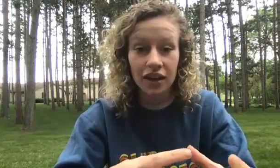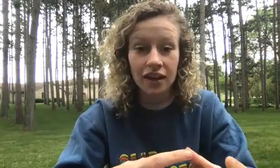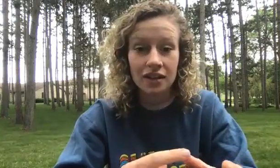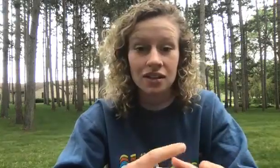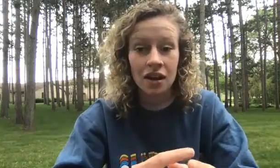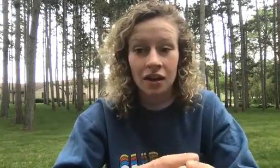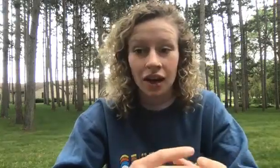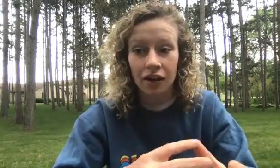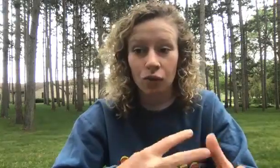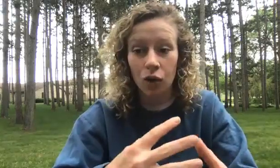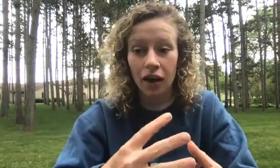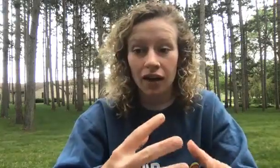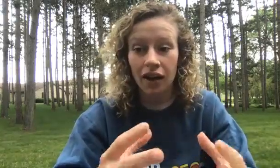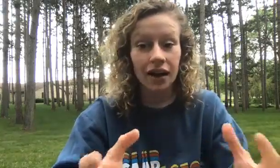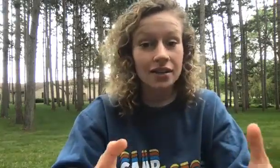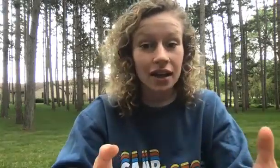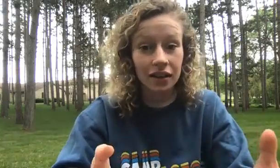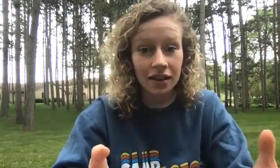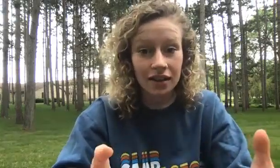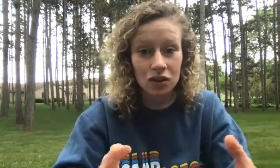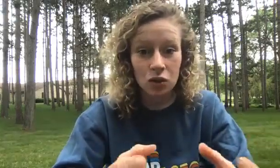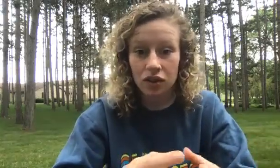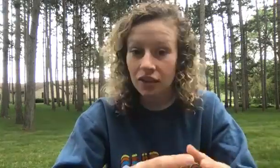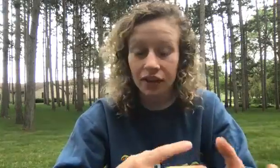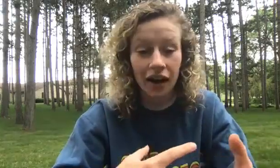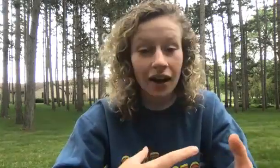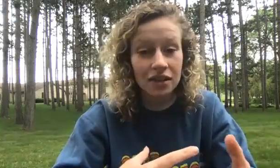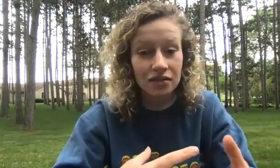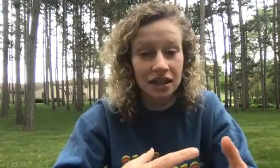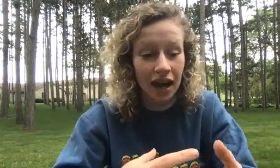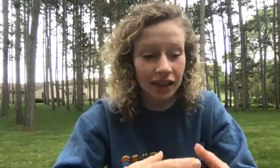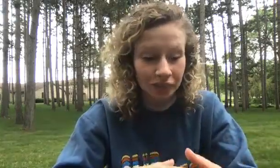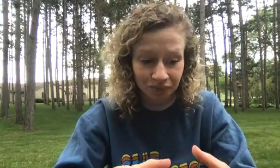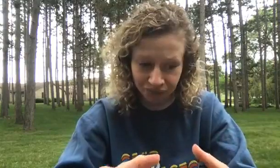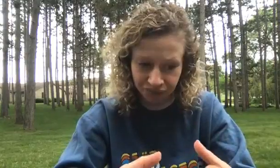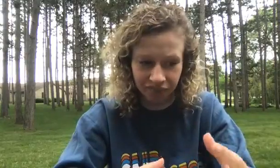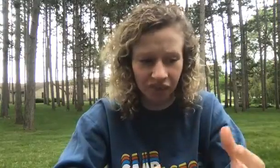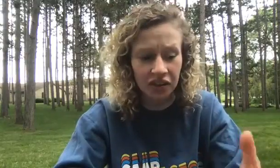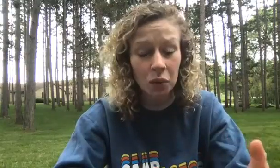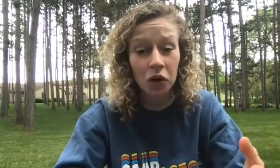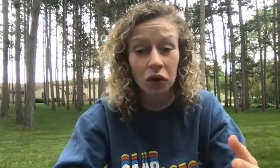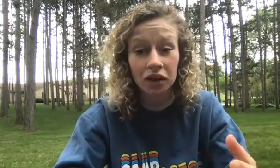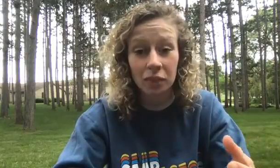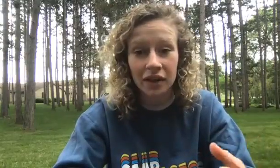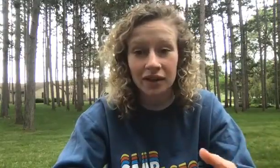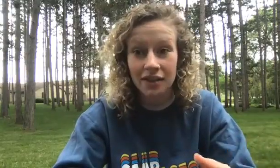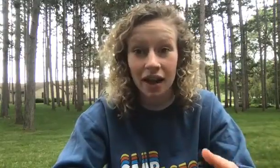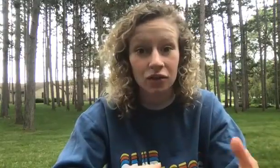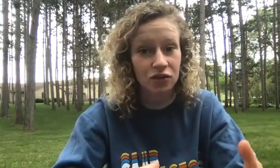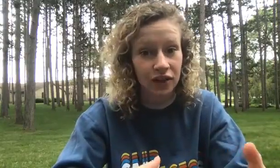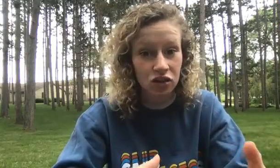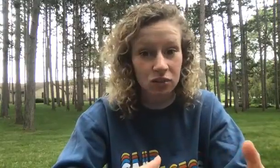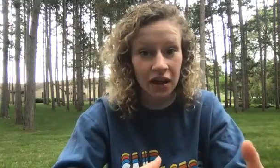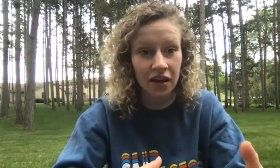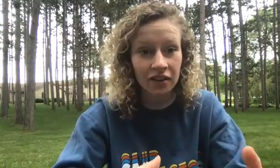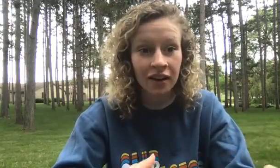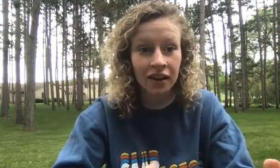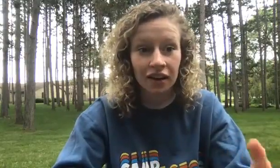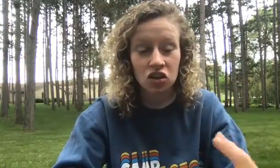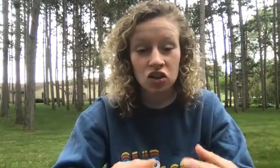things, kind of what ASL is, the different kinds of sign. And then we'll go a little bit into how to fingerspell, and I'll teach you a